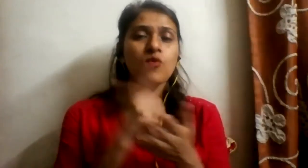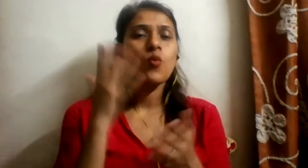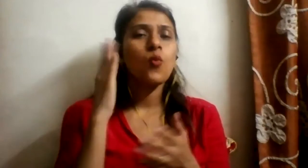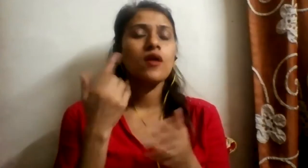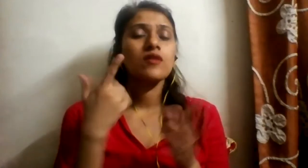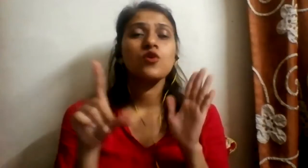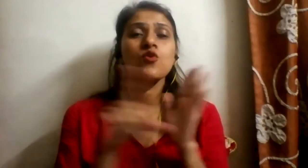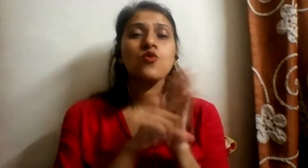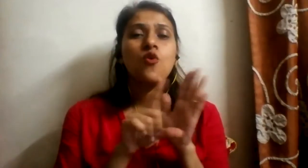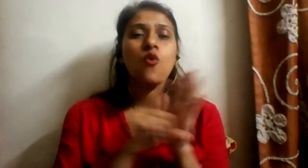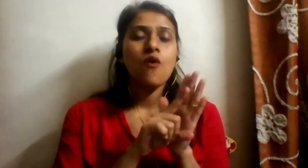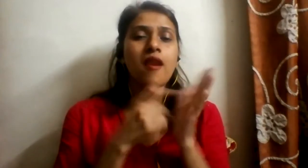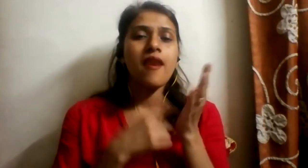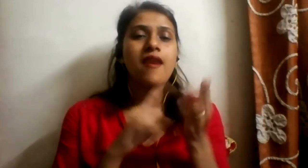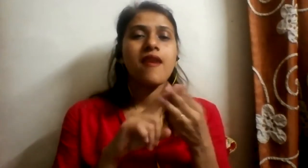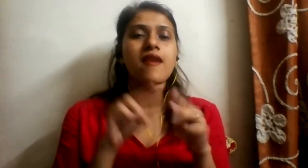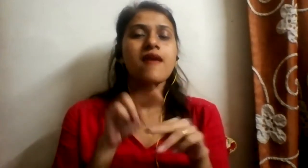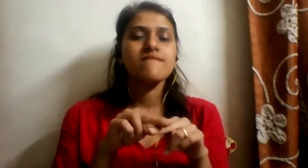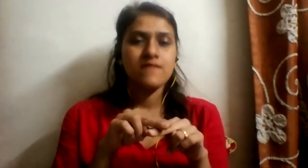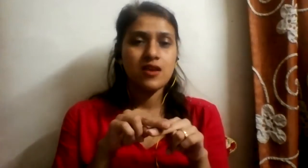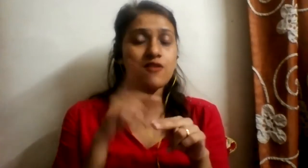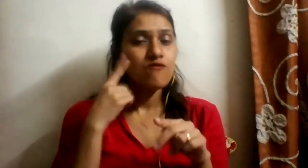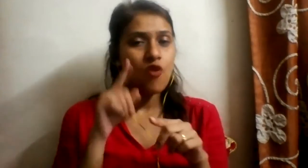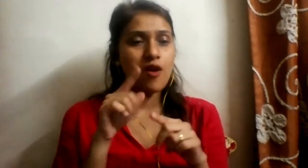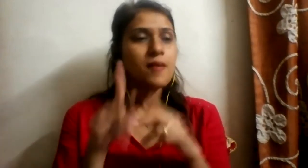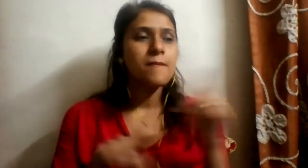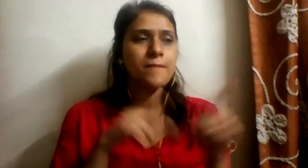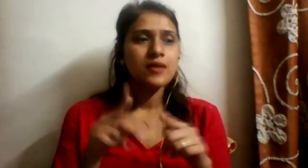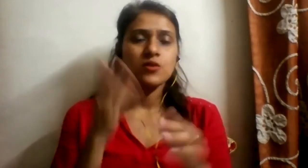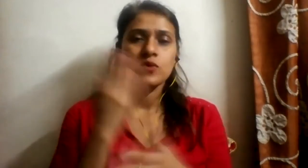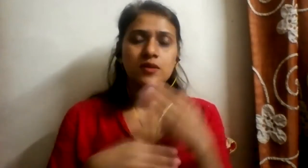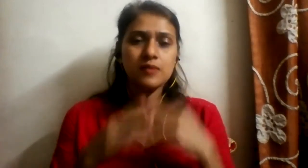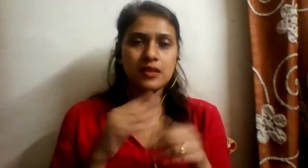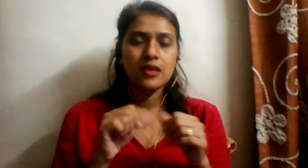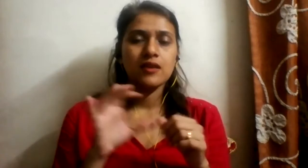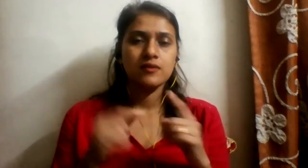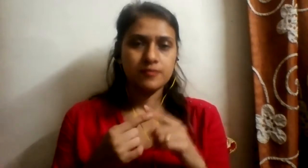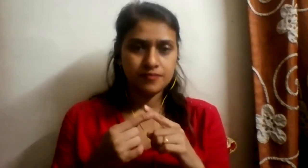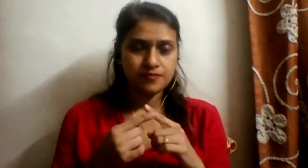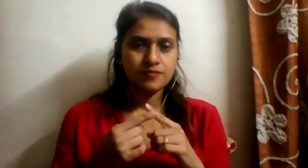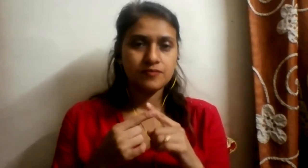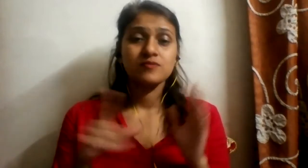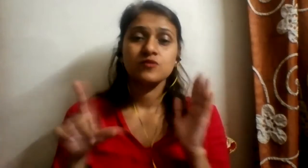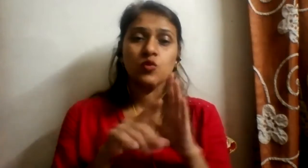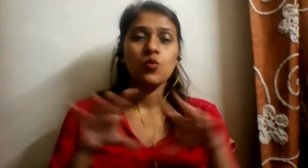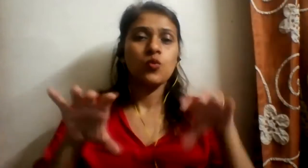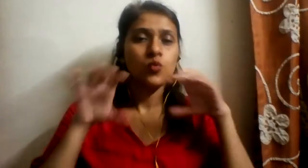keep referring to as Persons with Disabilities Act, as a legislation which has created